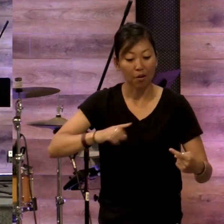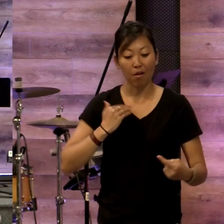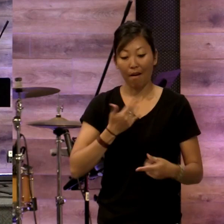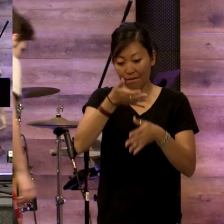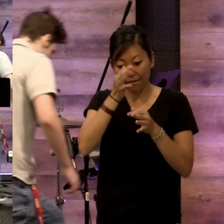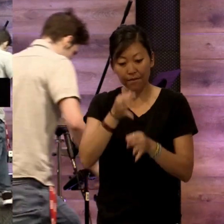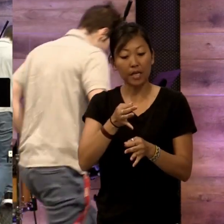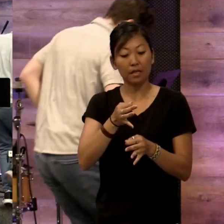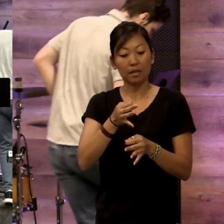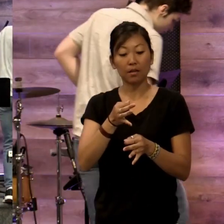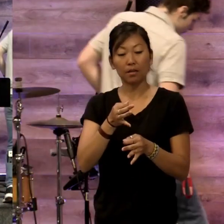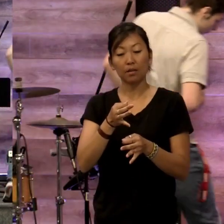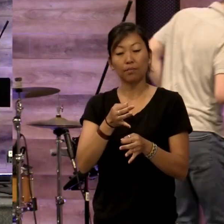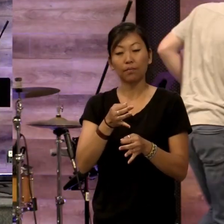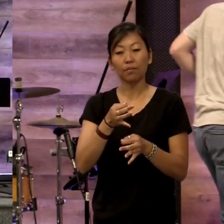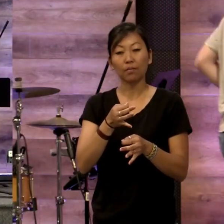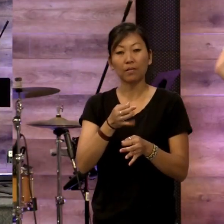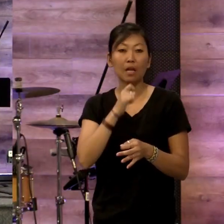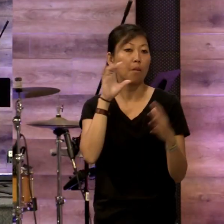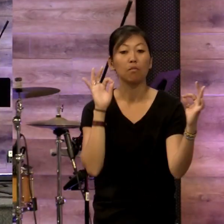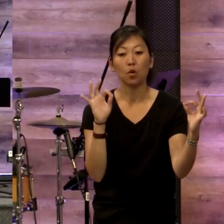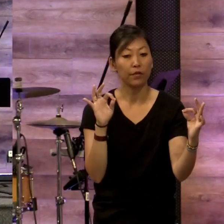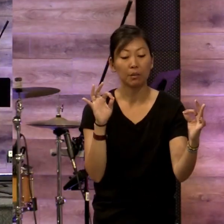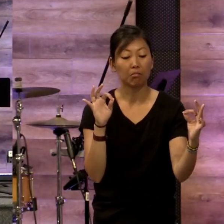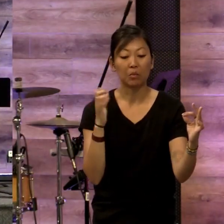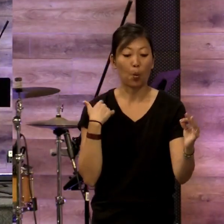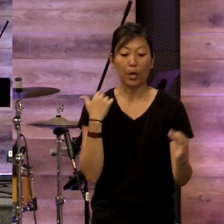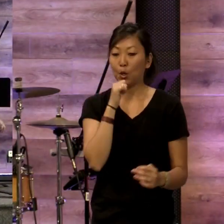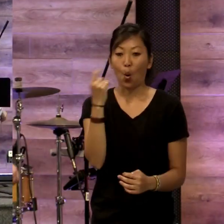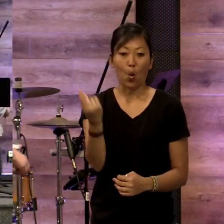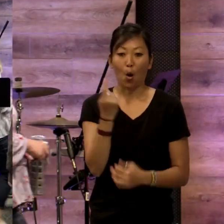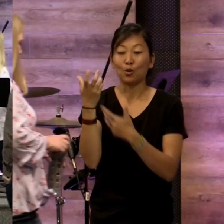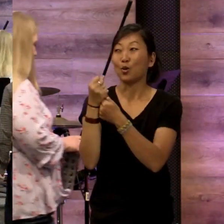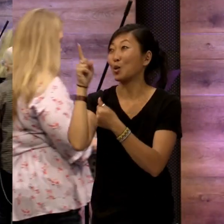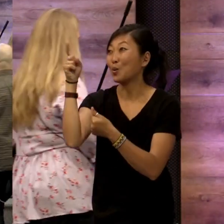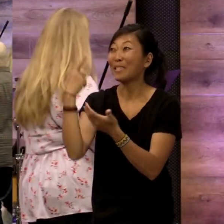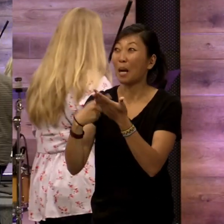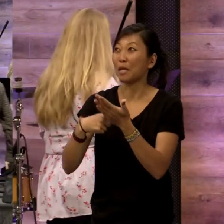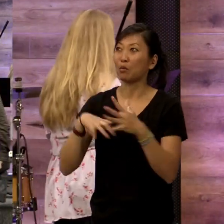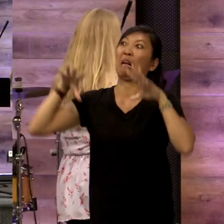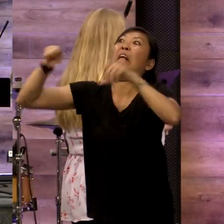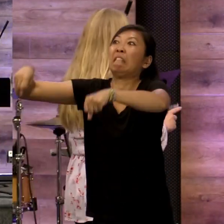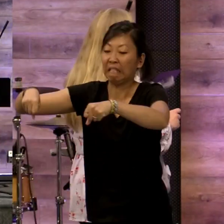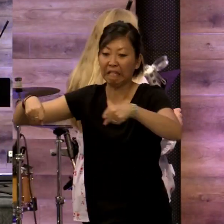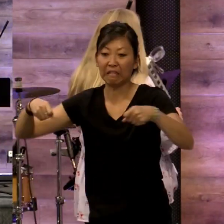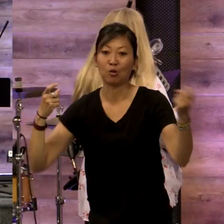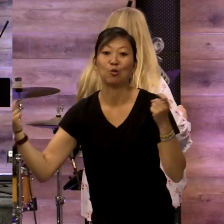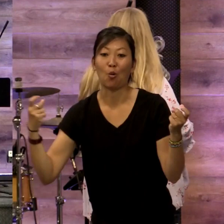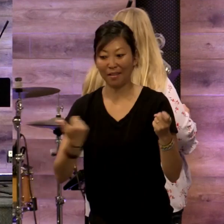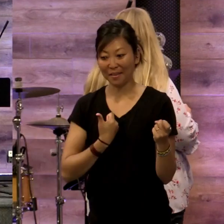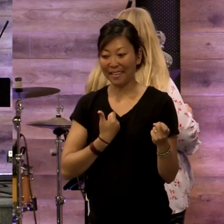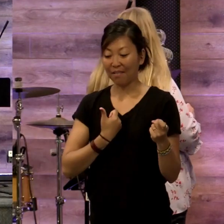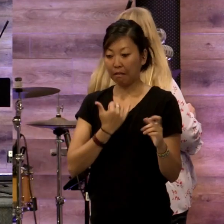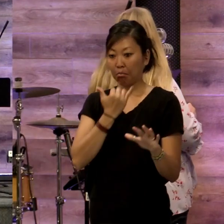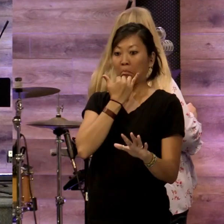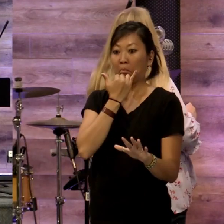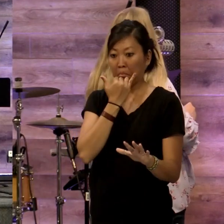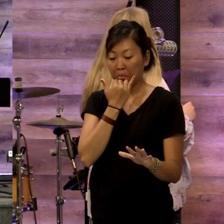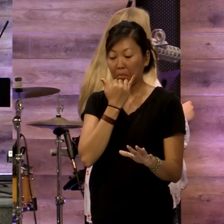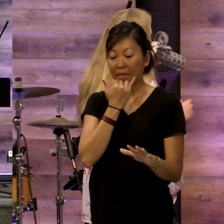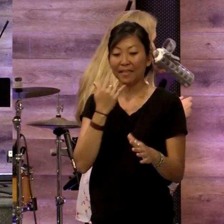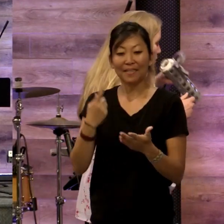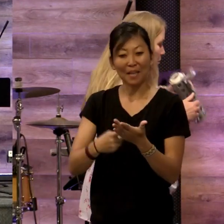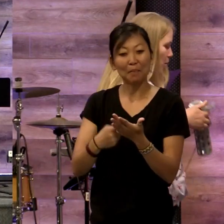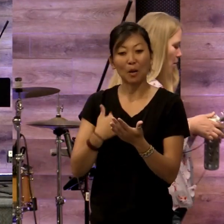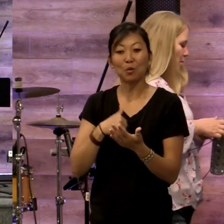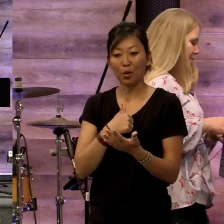not perfect. We don't always entrust. Sometimes we seek to seize control. We seek to